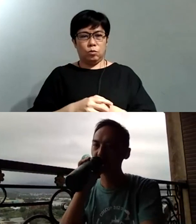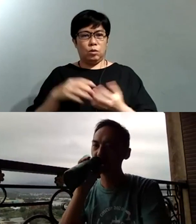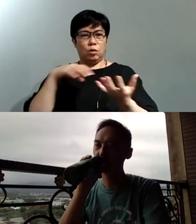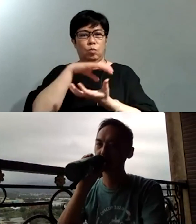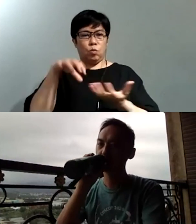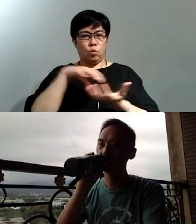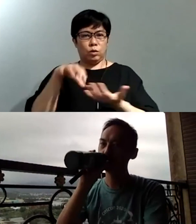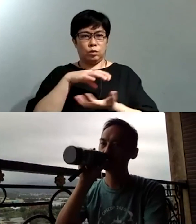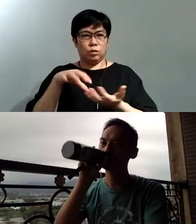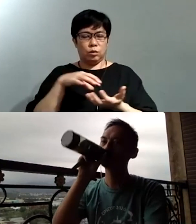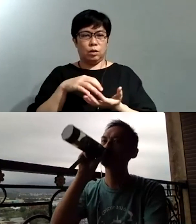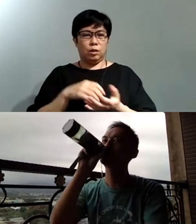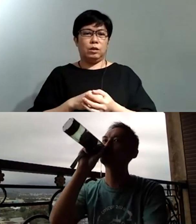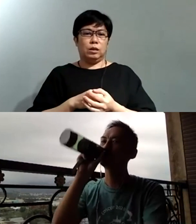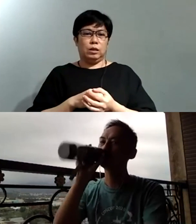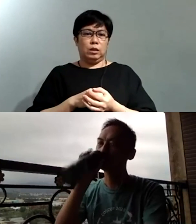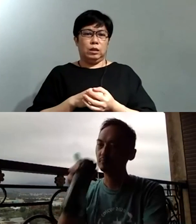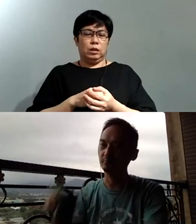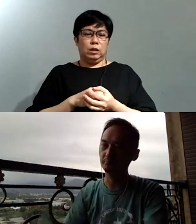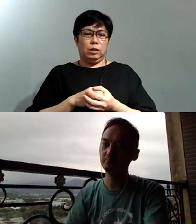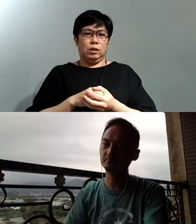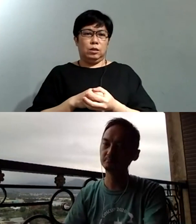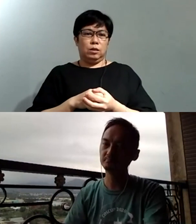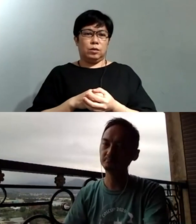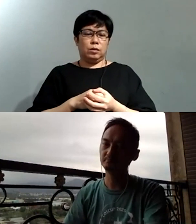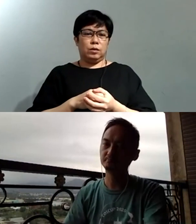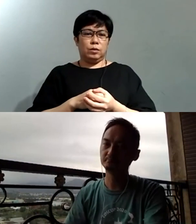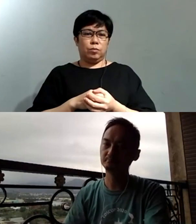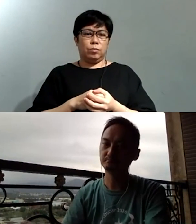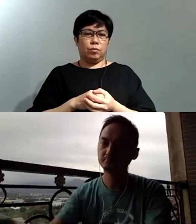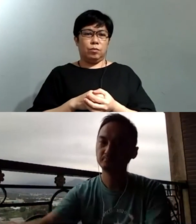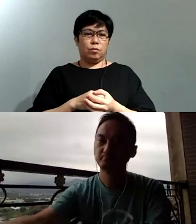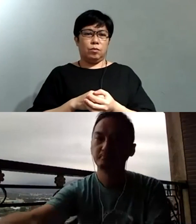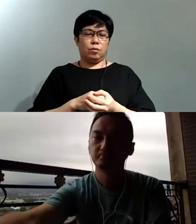fallen. So it is really the opportunity to